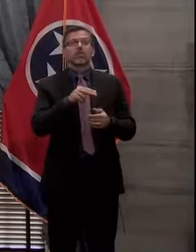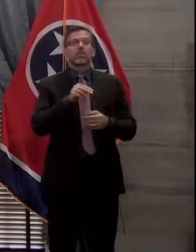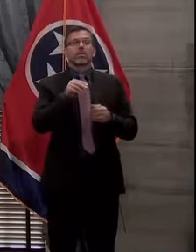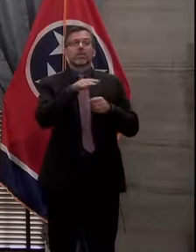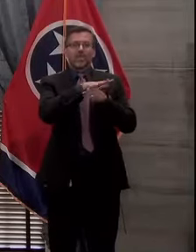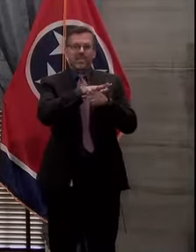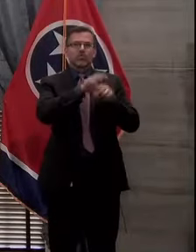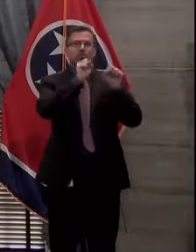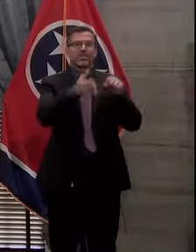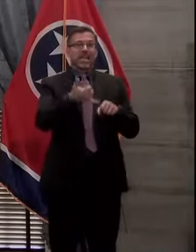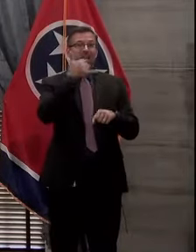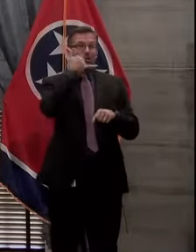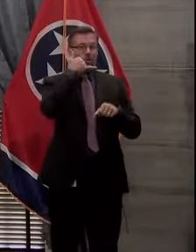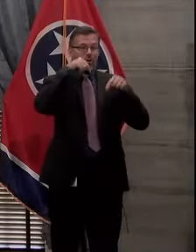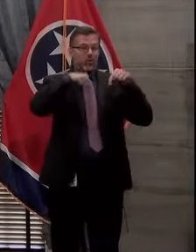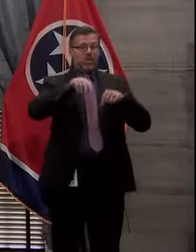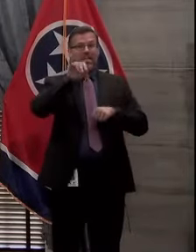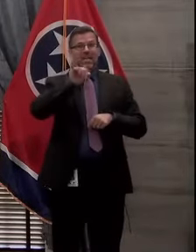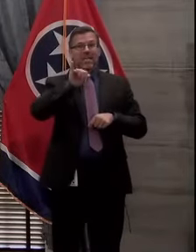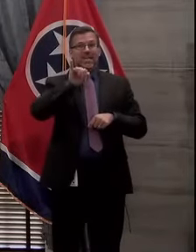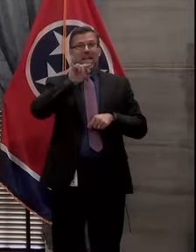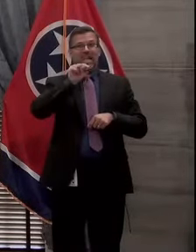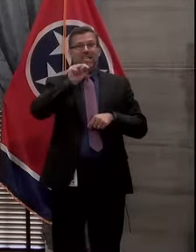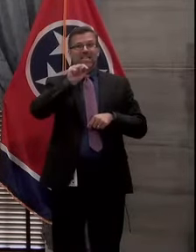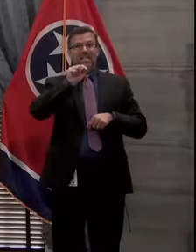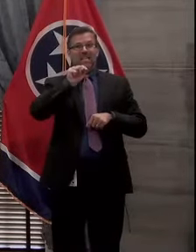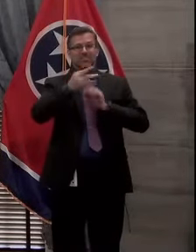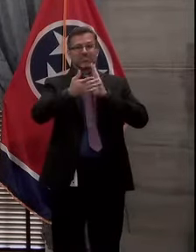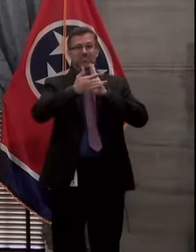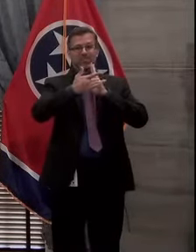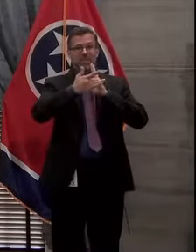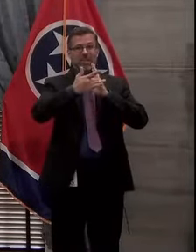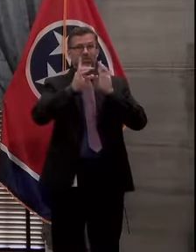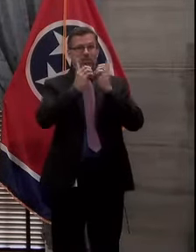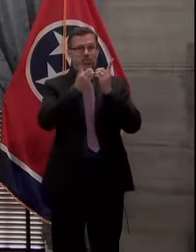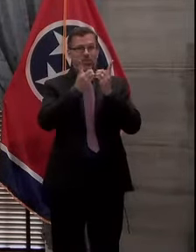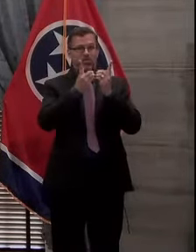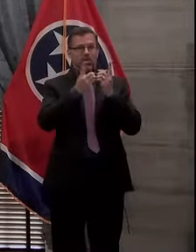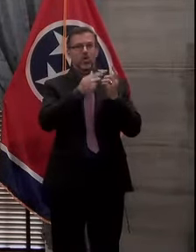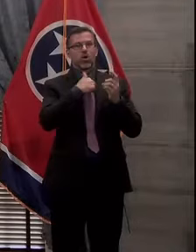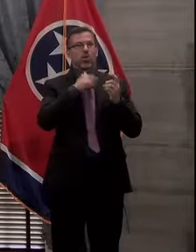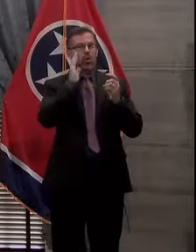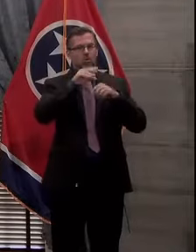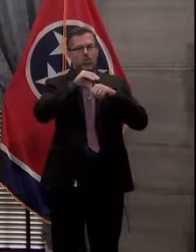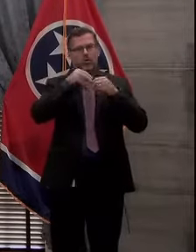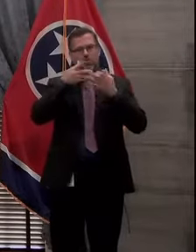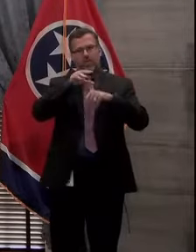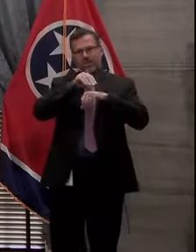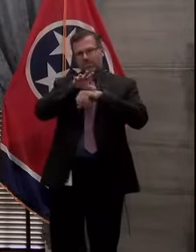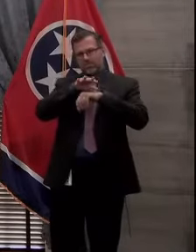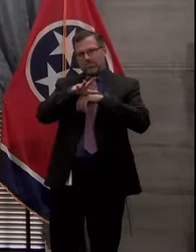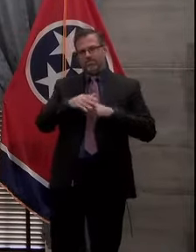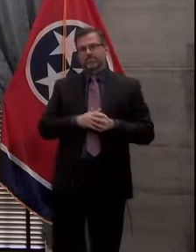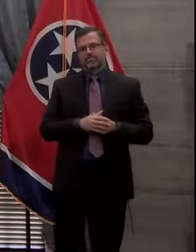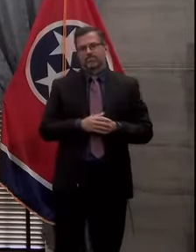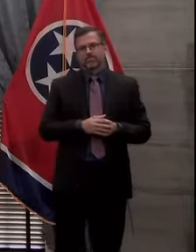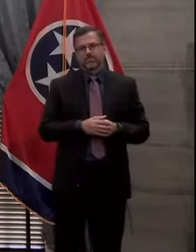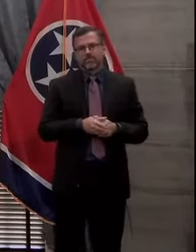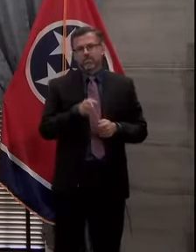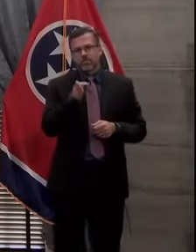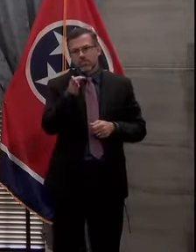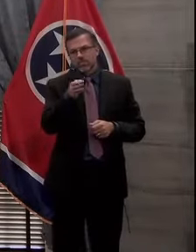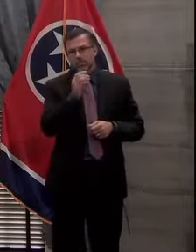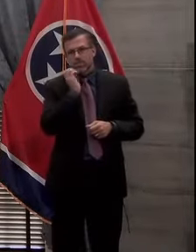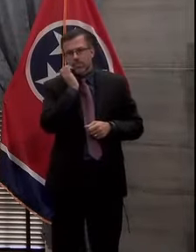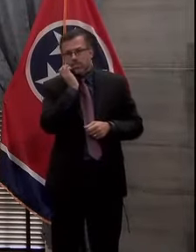our IT department and get one-on-one support on some of the solutions that are also available. Are you guys concerned about the